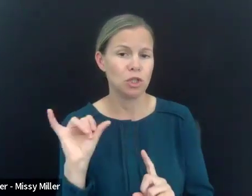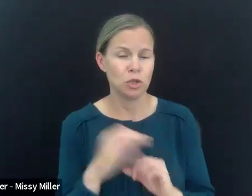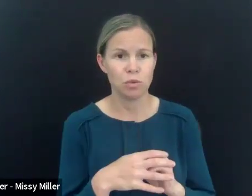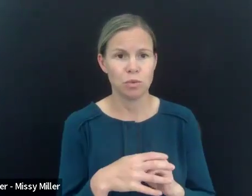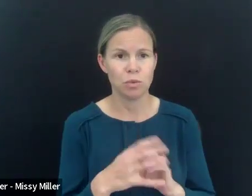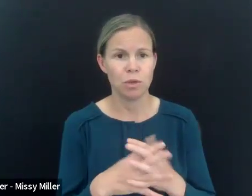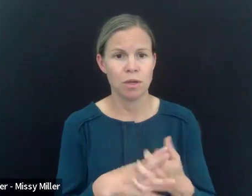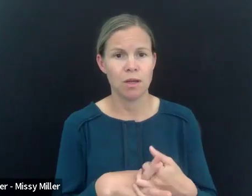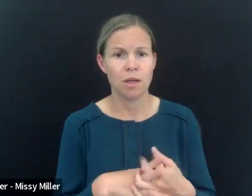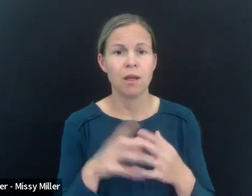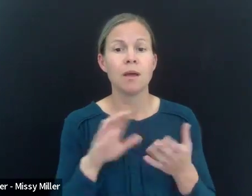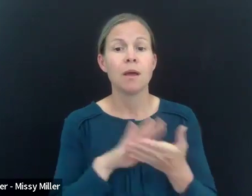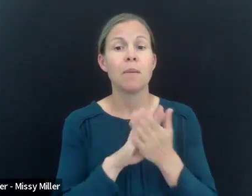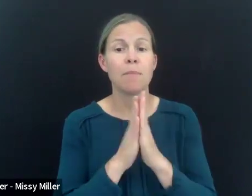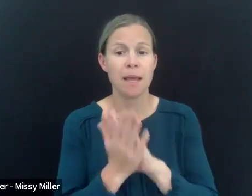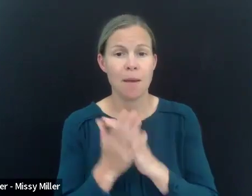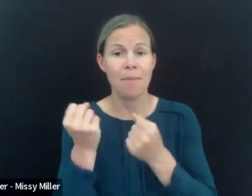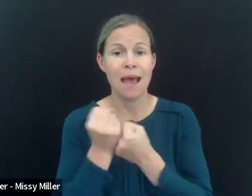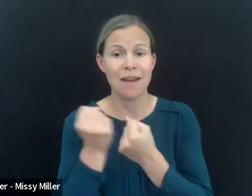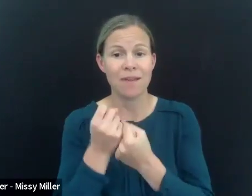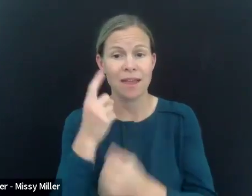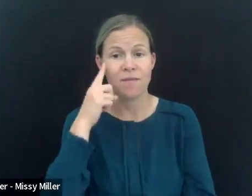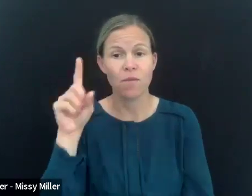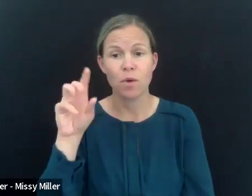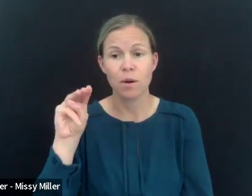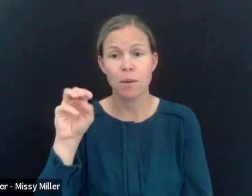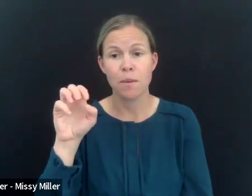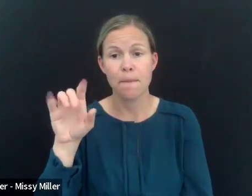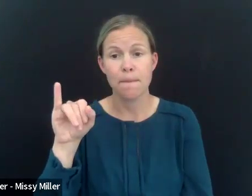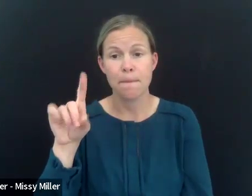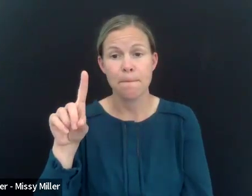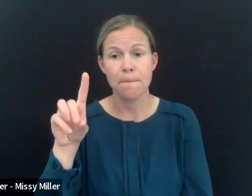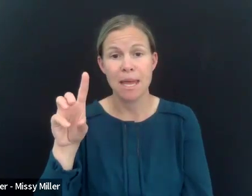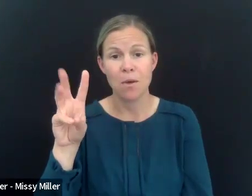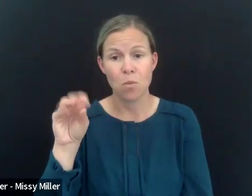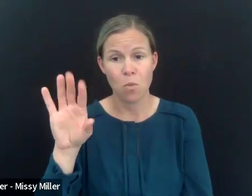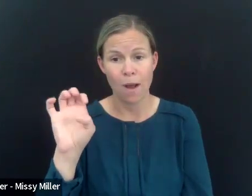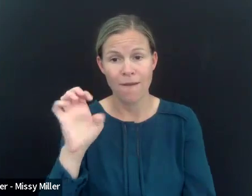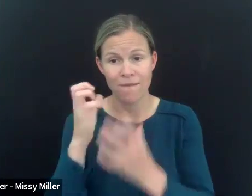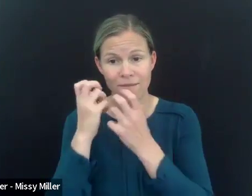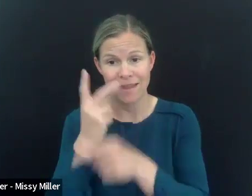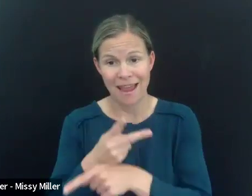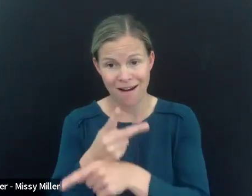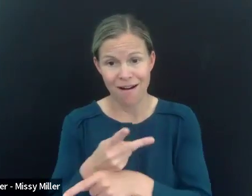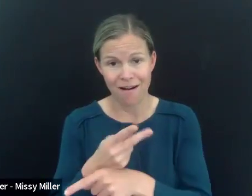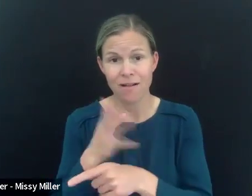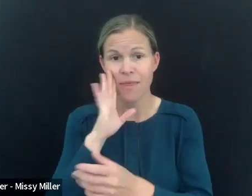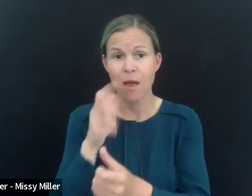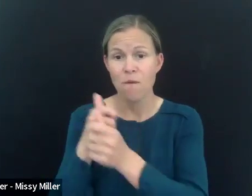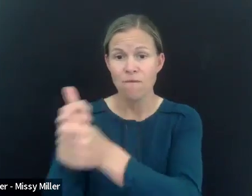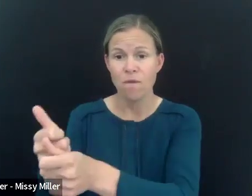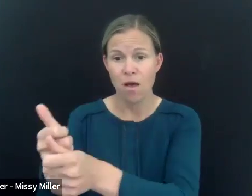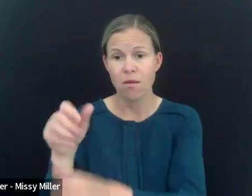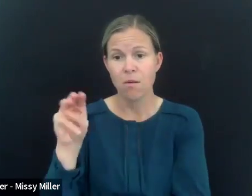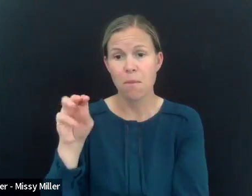an advocate for midwifery care, because birth centers follow a midwifery philosophy of